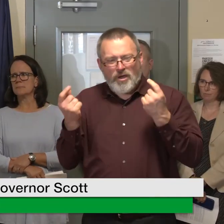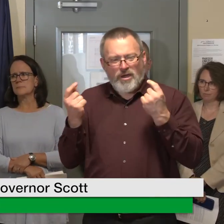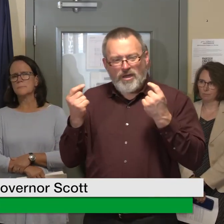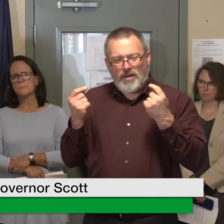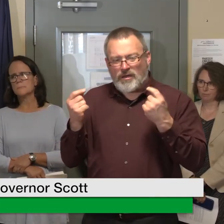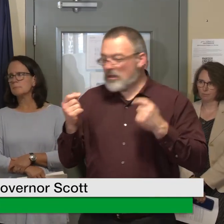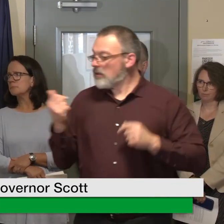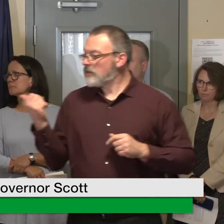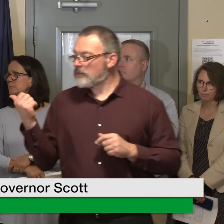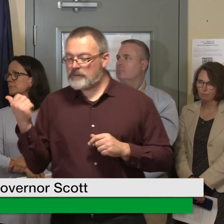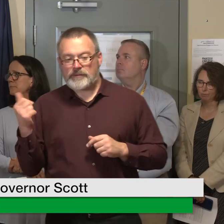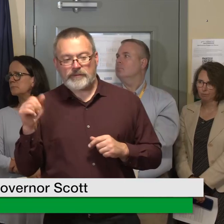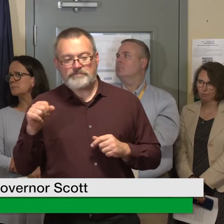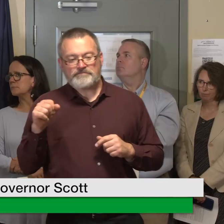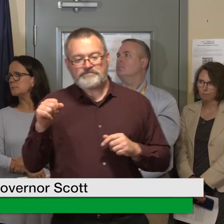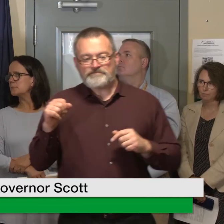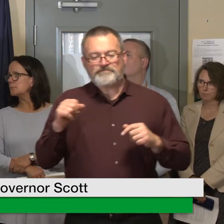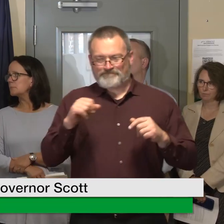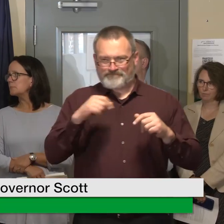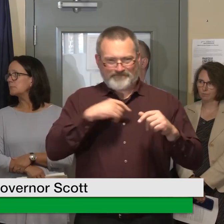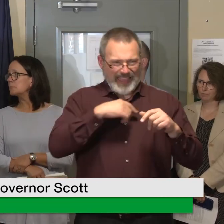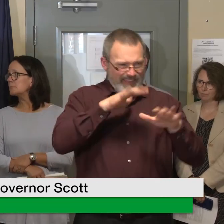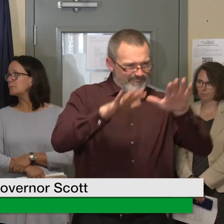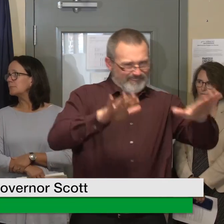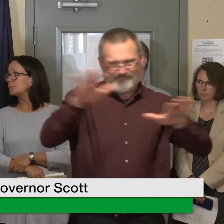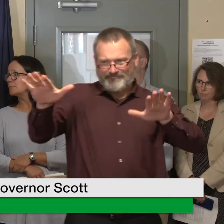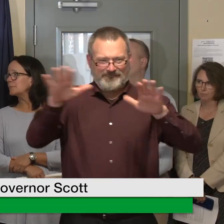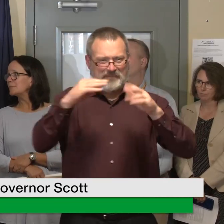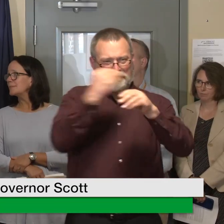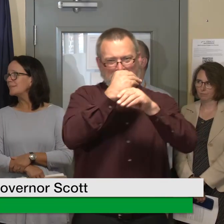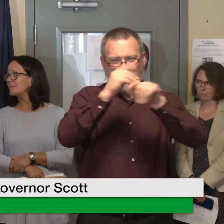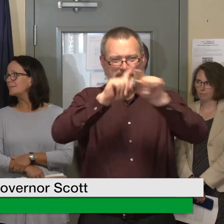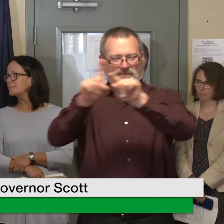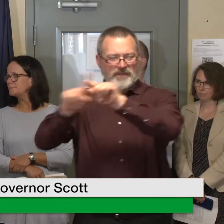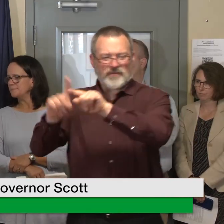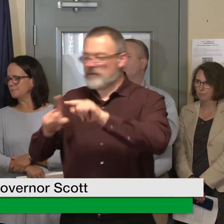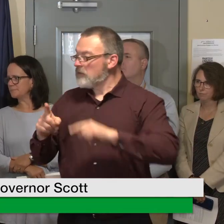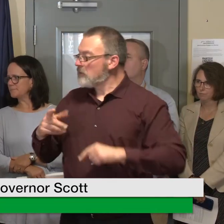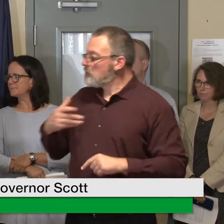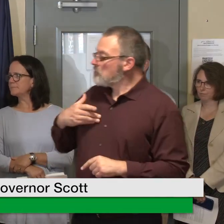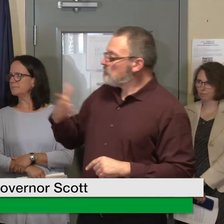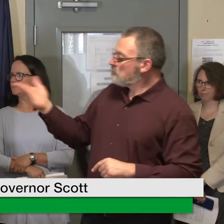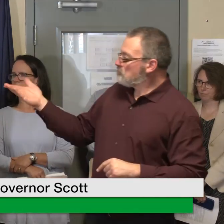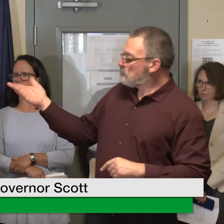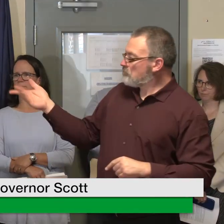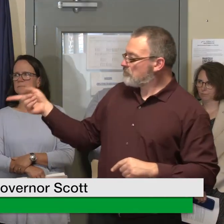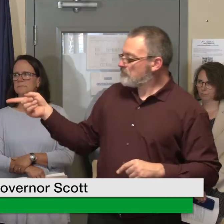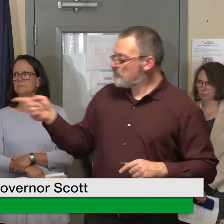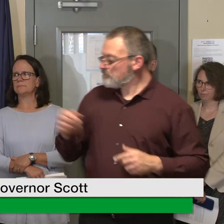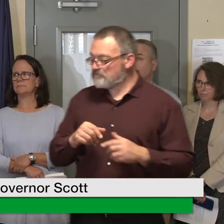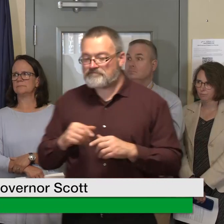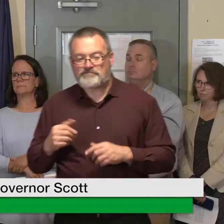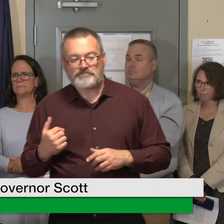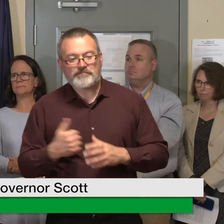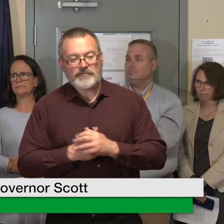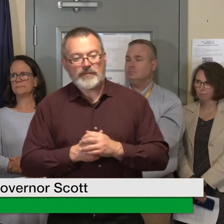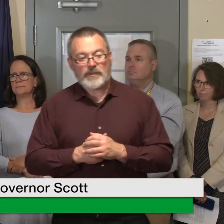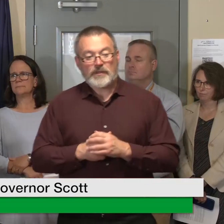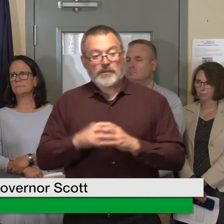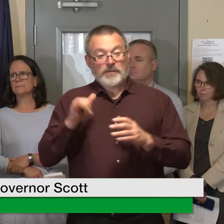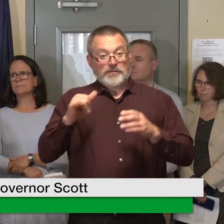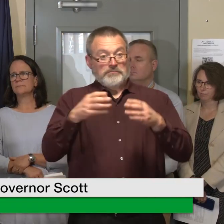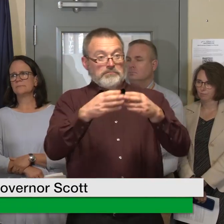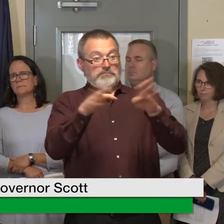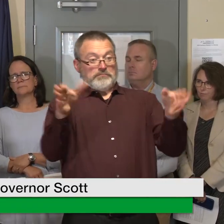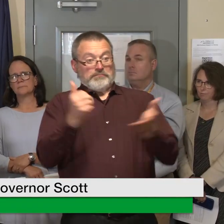individual assistance. And I don't know who would be best to answer that. Eric, can you read us that? So public assistance, there's two thresholds. One is